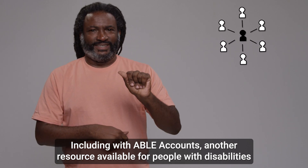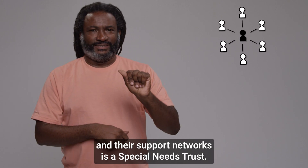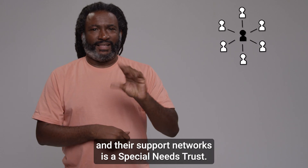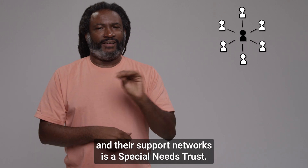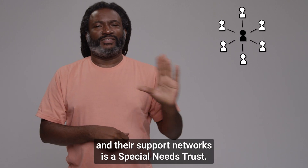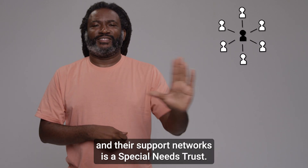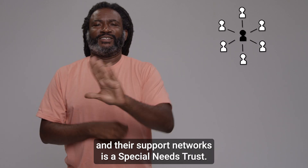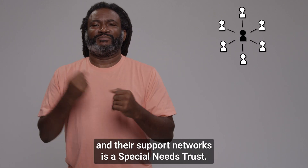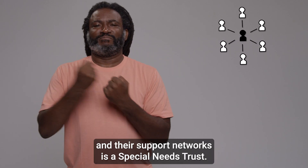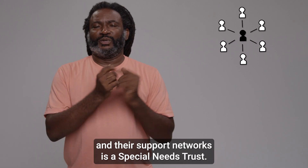trust.